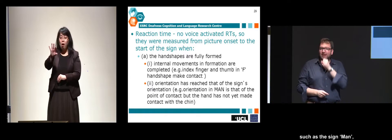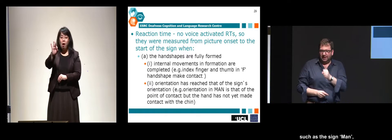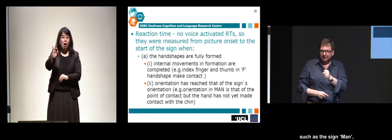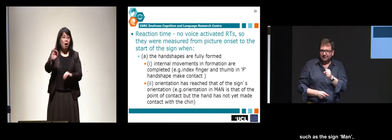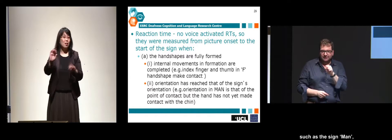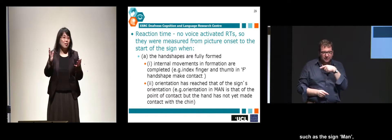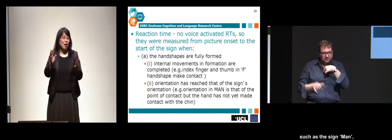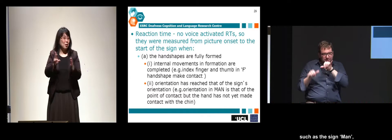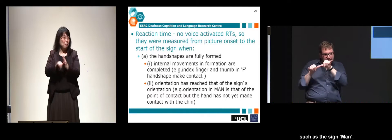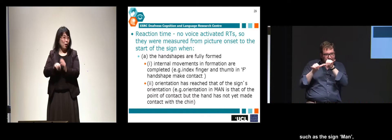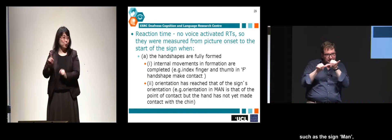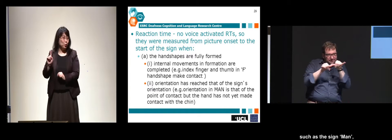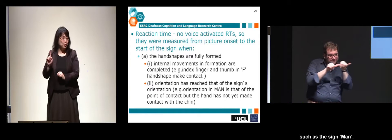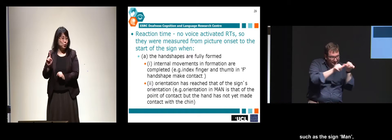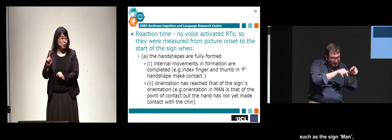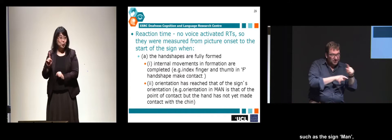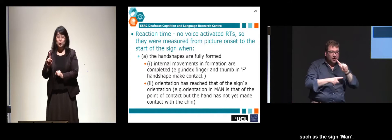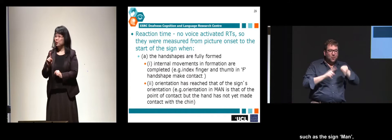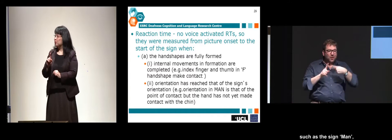such as the sign man,